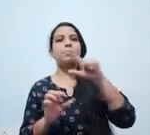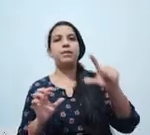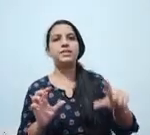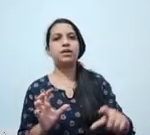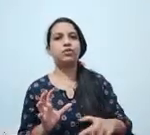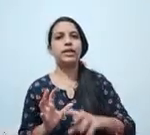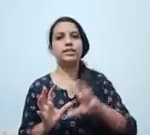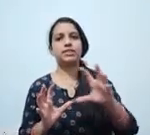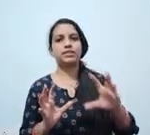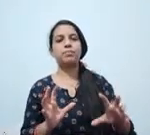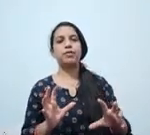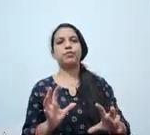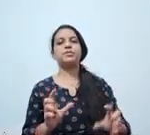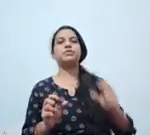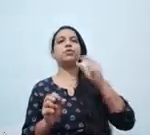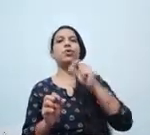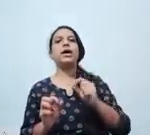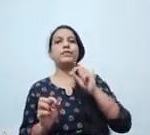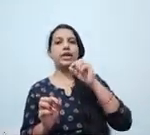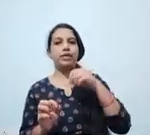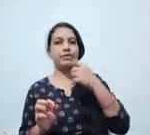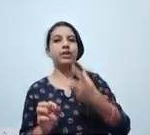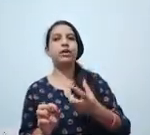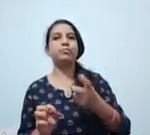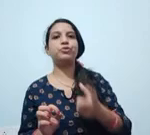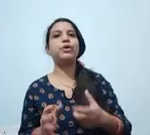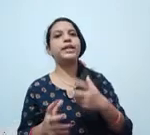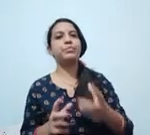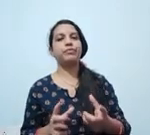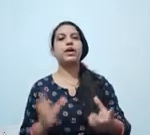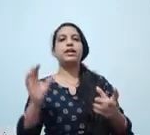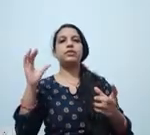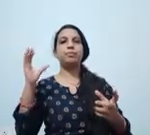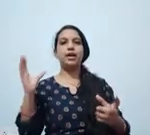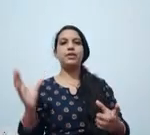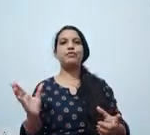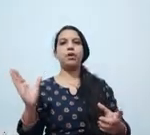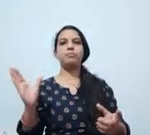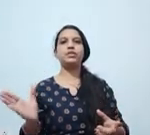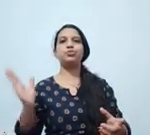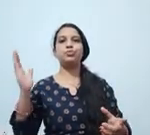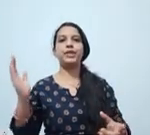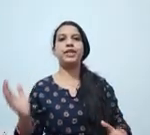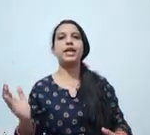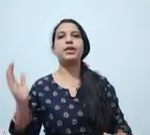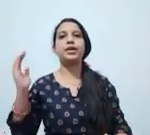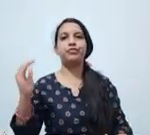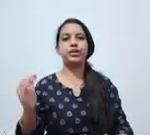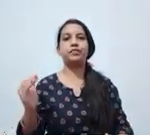blood circulatory system performs. So, we will come to know in brief. Now, the blood from the superior and inferior vena cava,